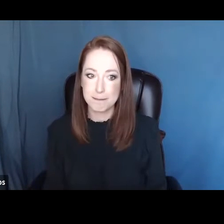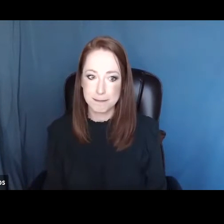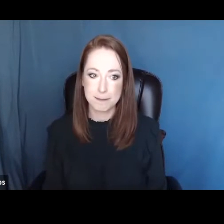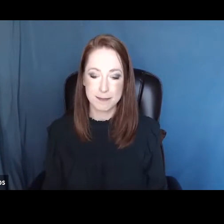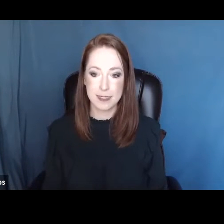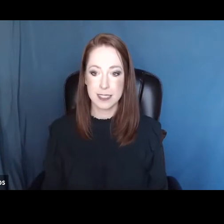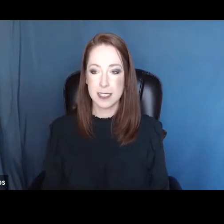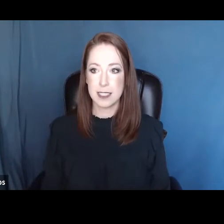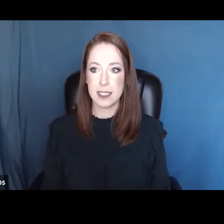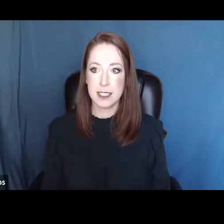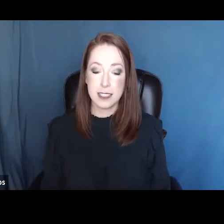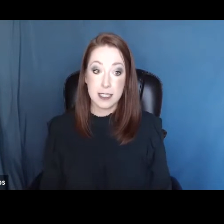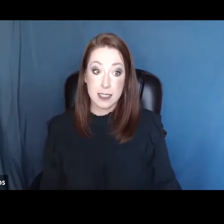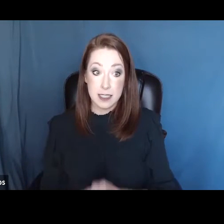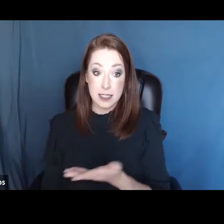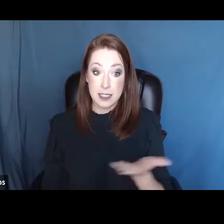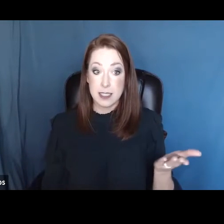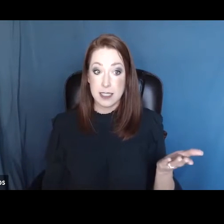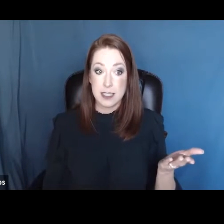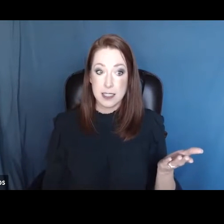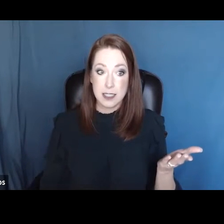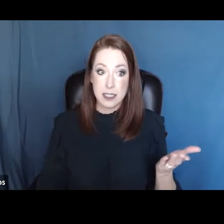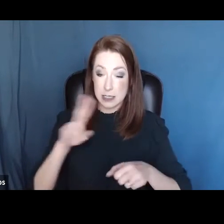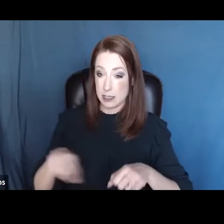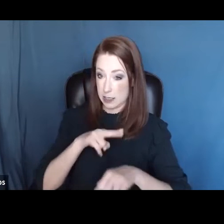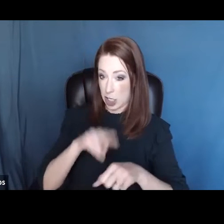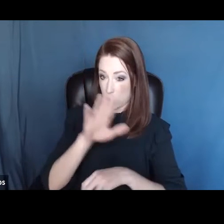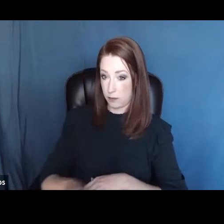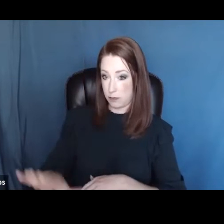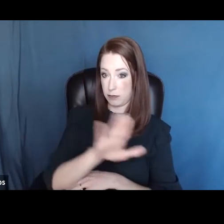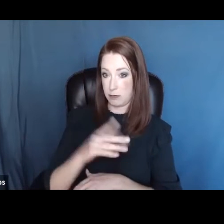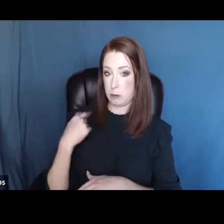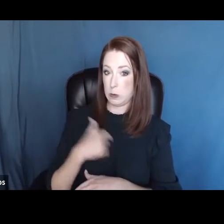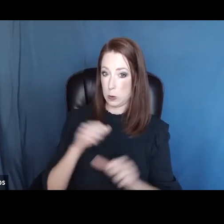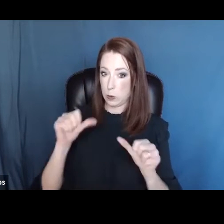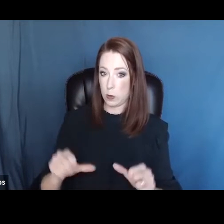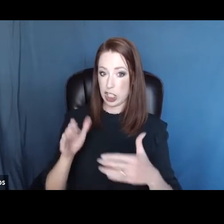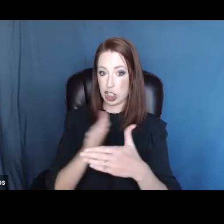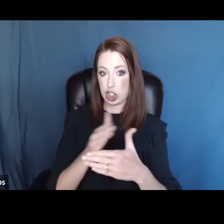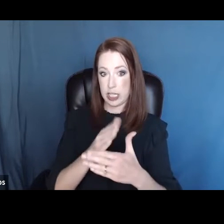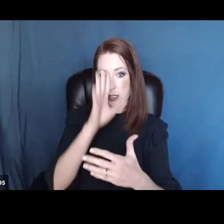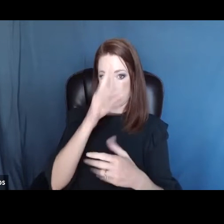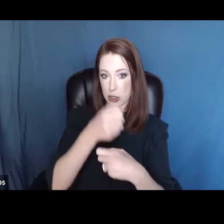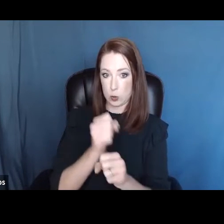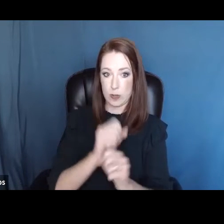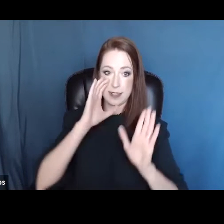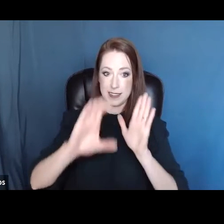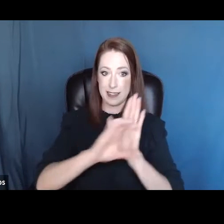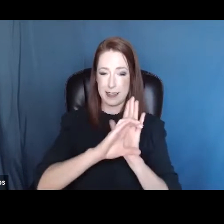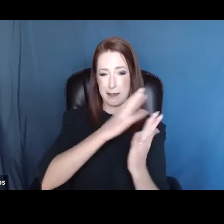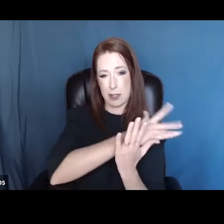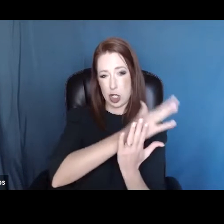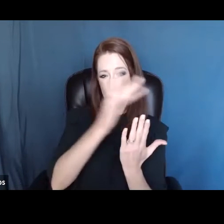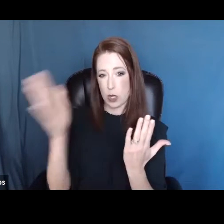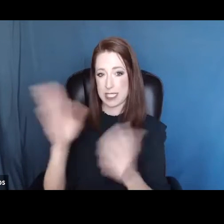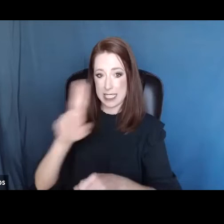So these we were able to share and create the GIF in actually we have some